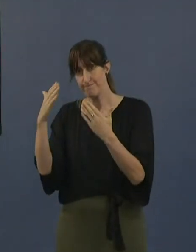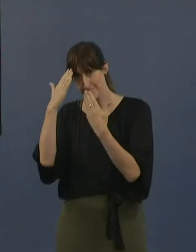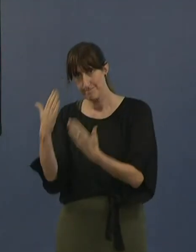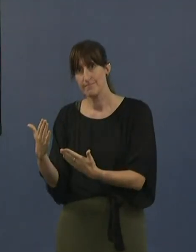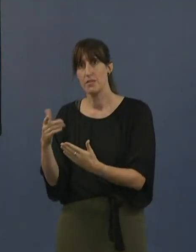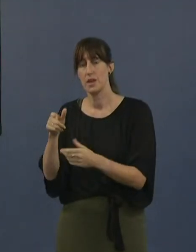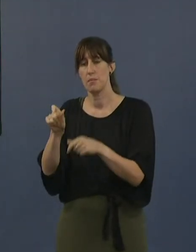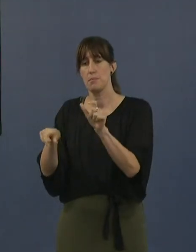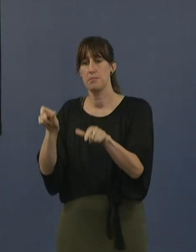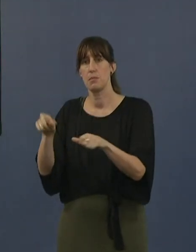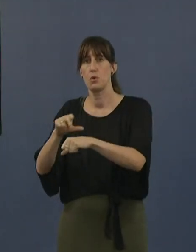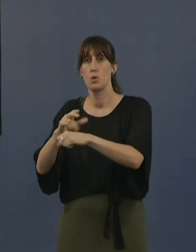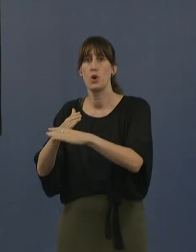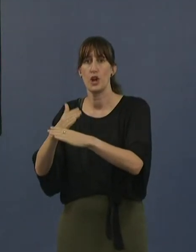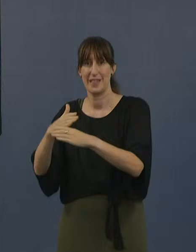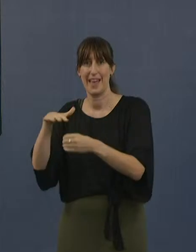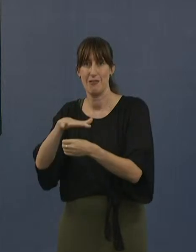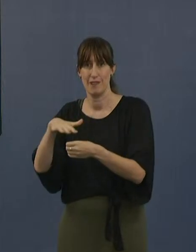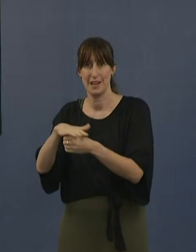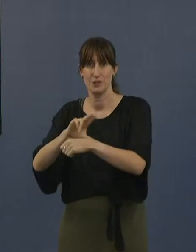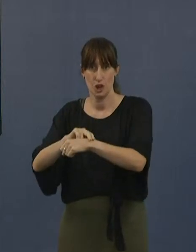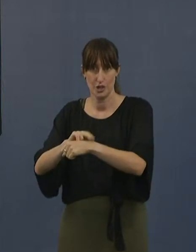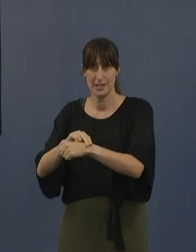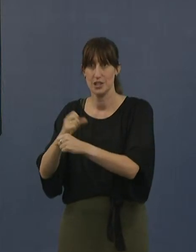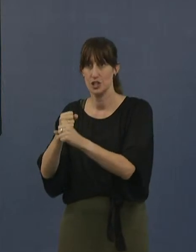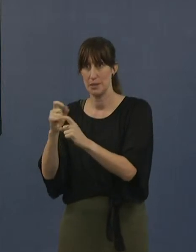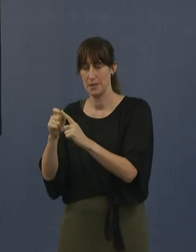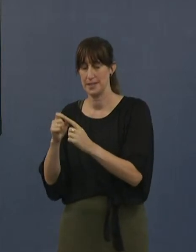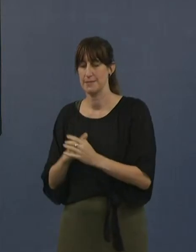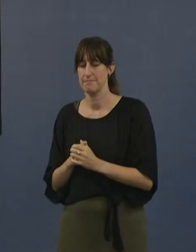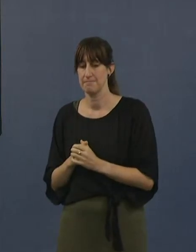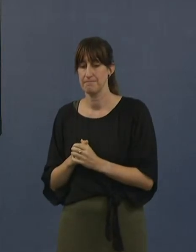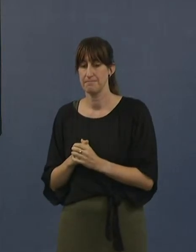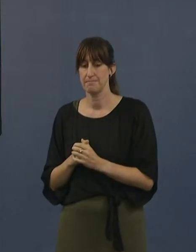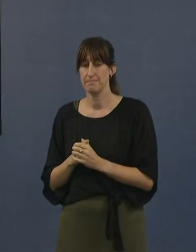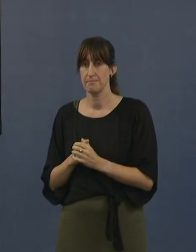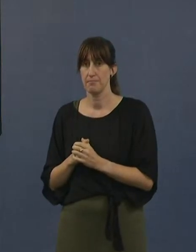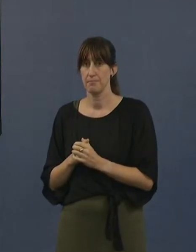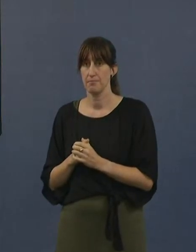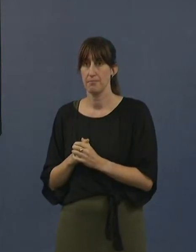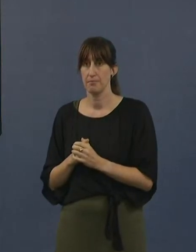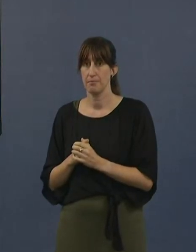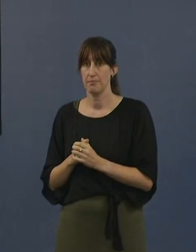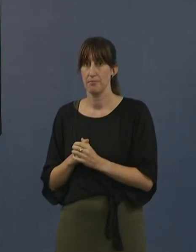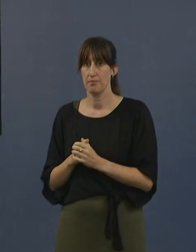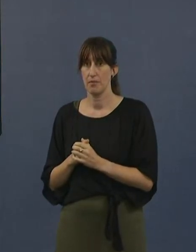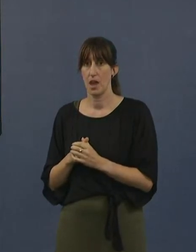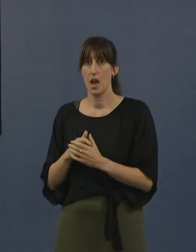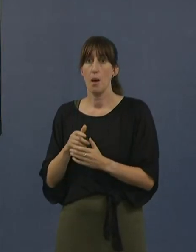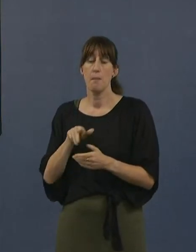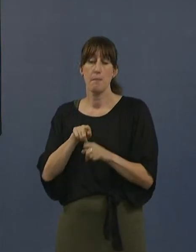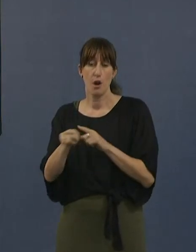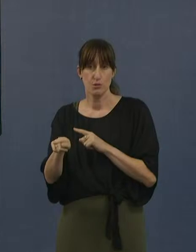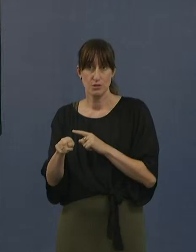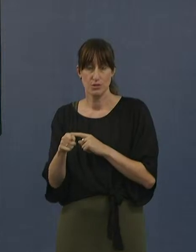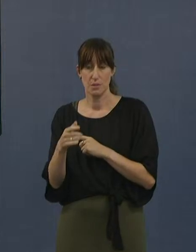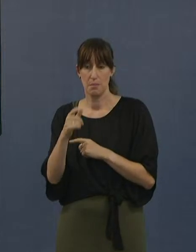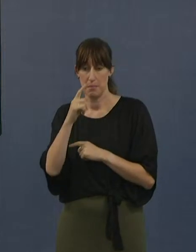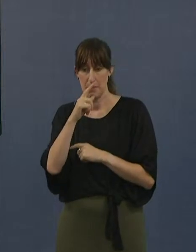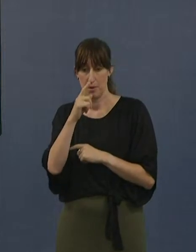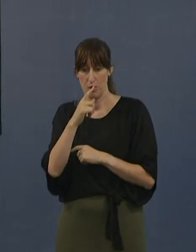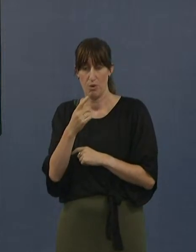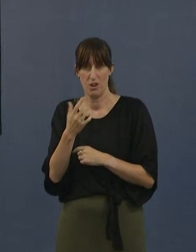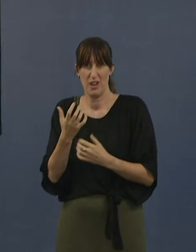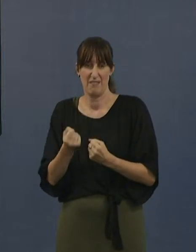care that people need. Many people will only get a notification that comes as an automatic text message that provides them